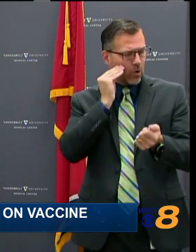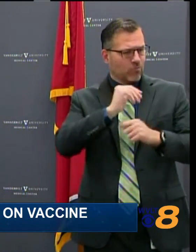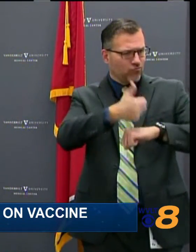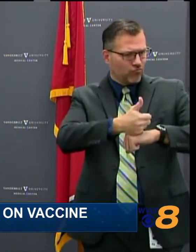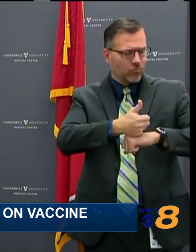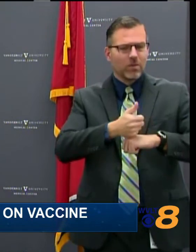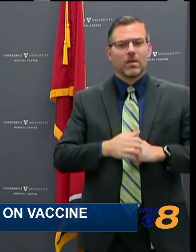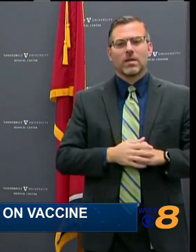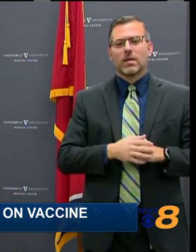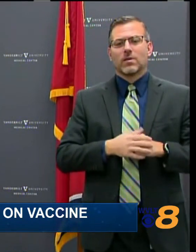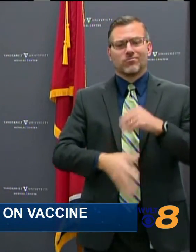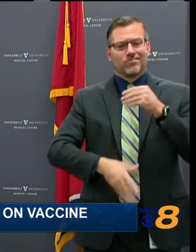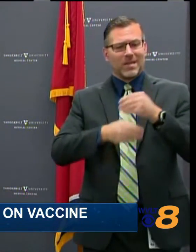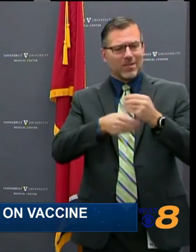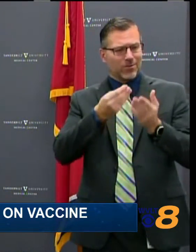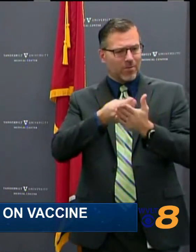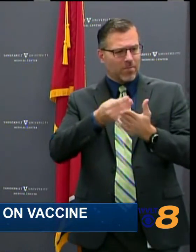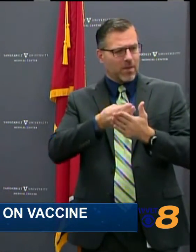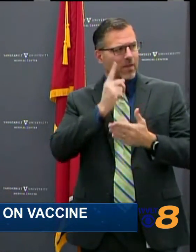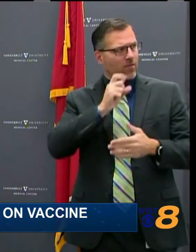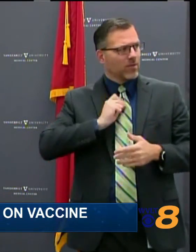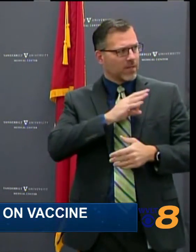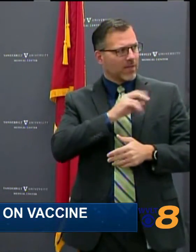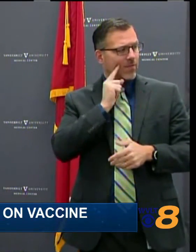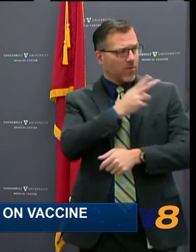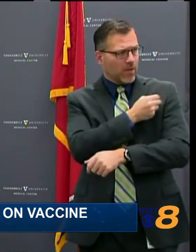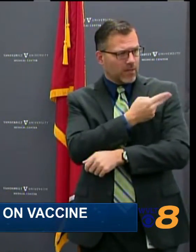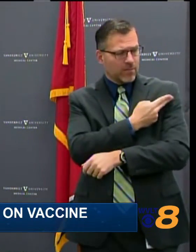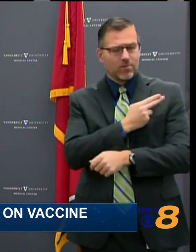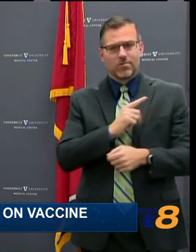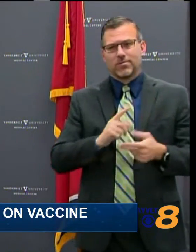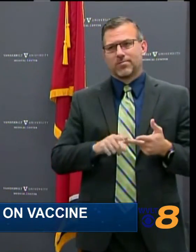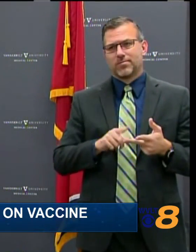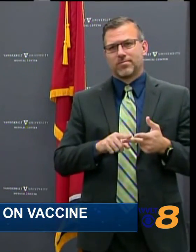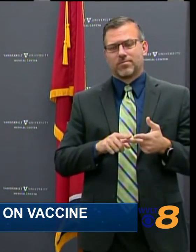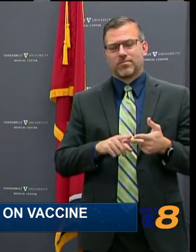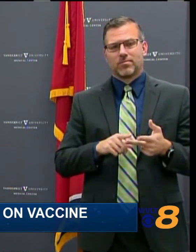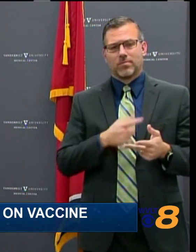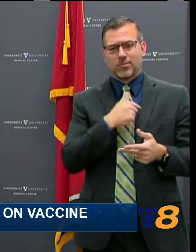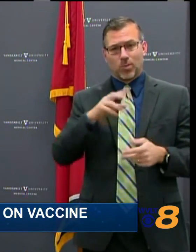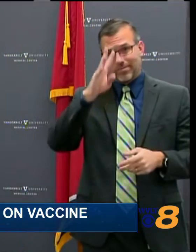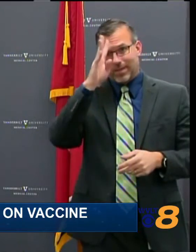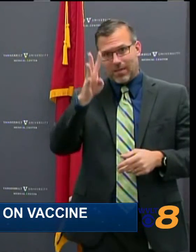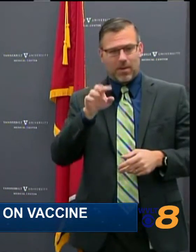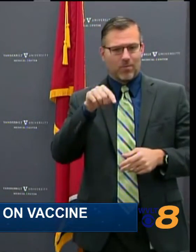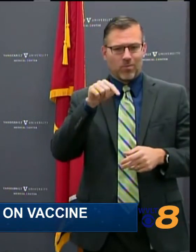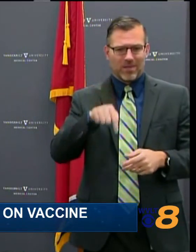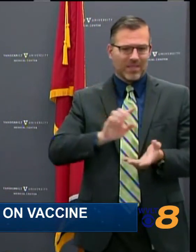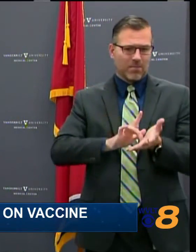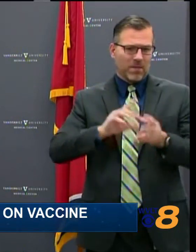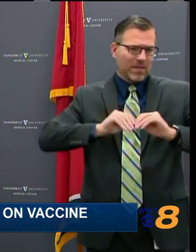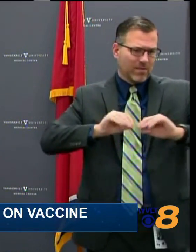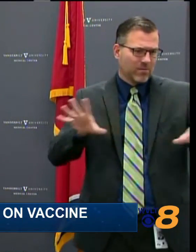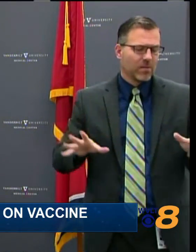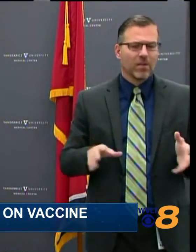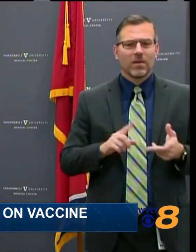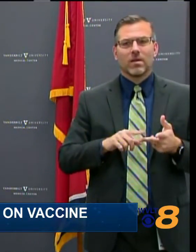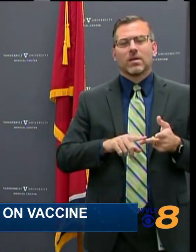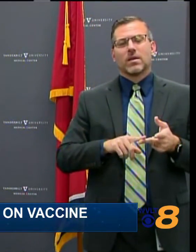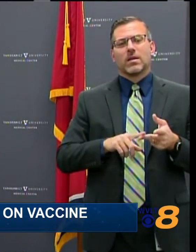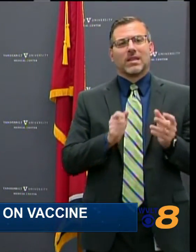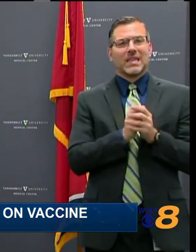additional funding for staffing for hospitals, the development of this distribution of this vaccine, the